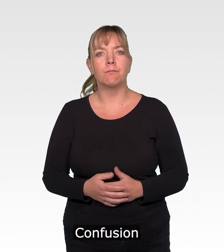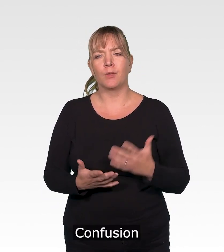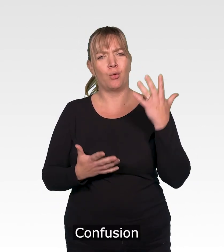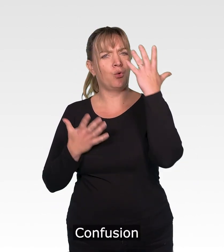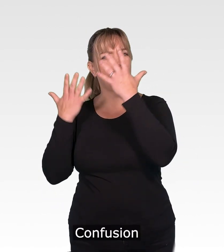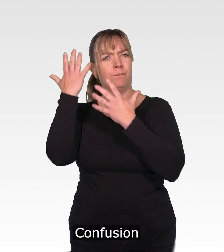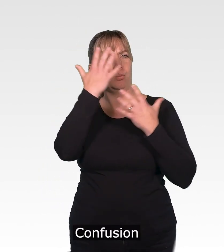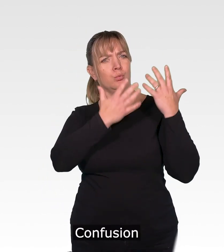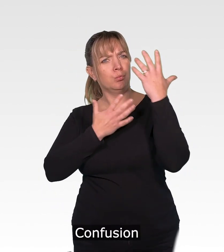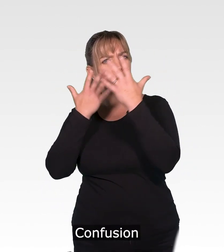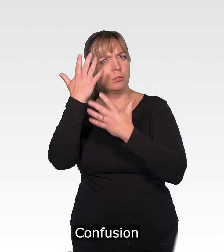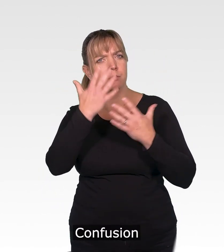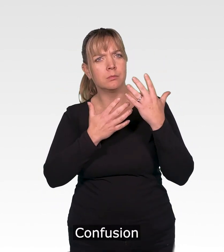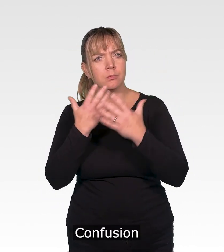confusion,